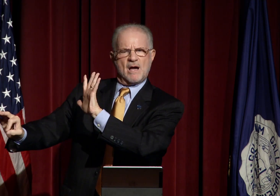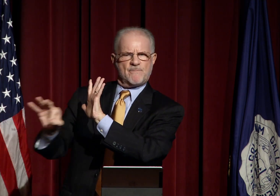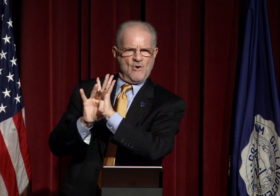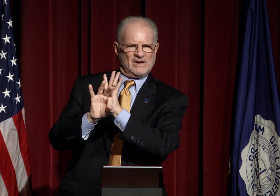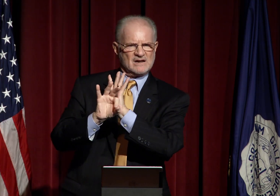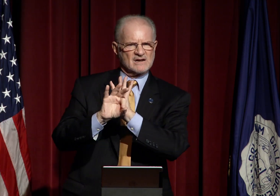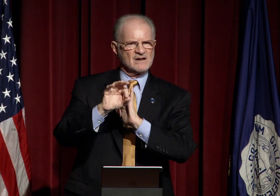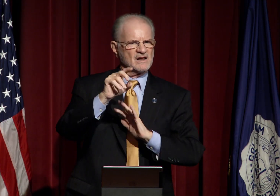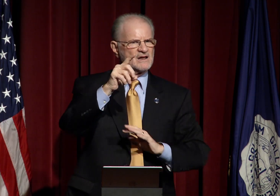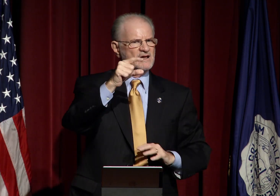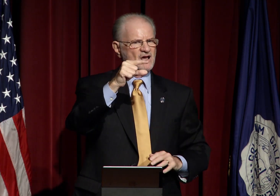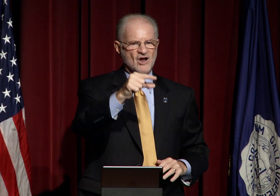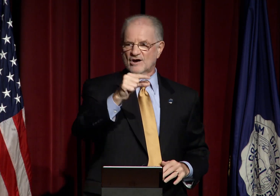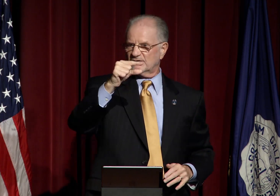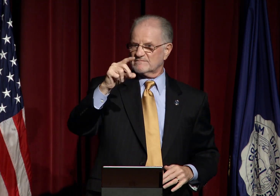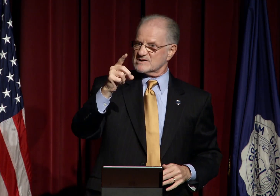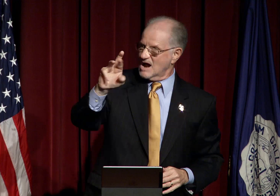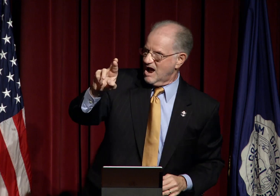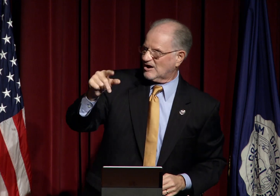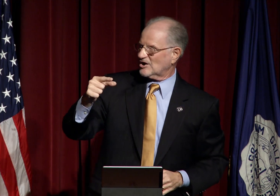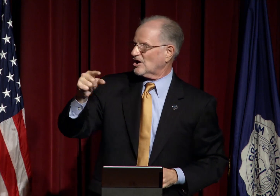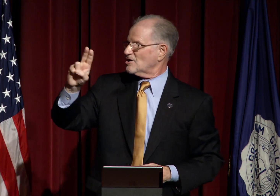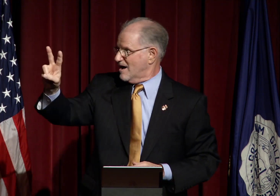Gaurav Mathur has been selected